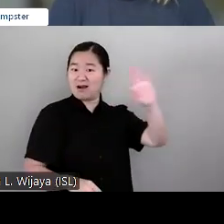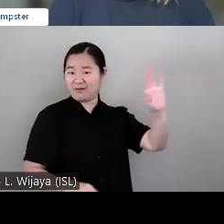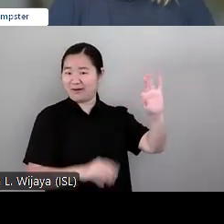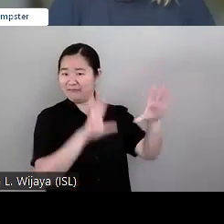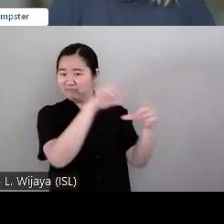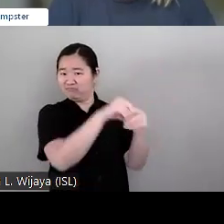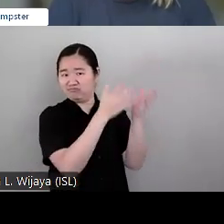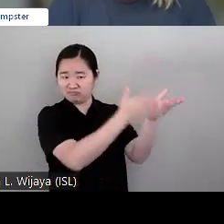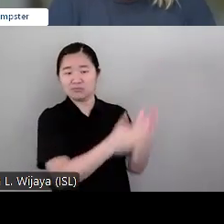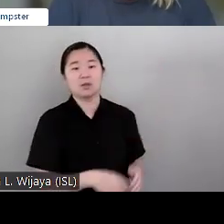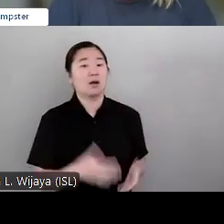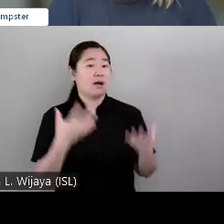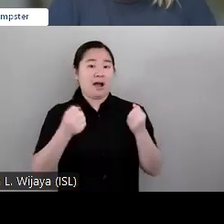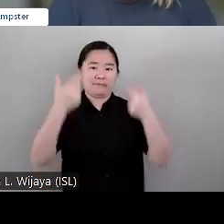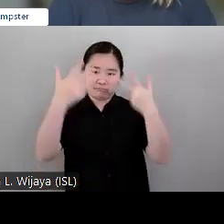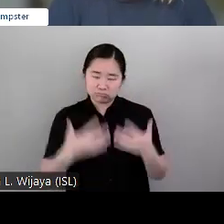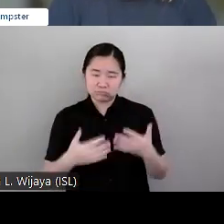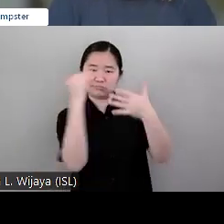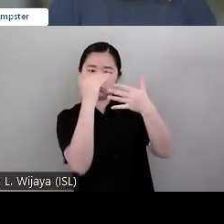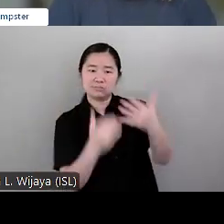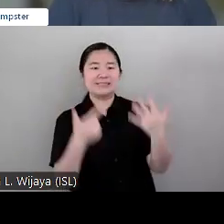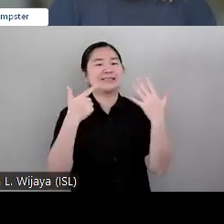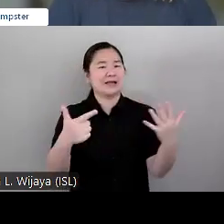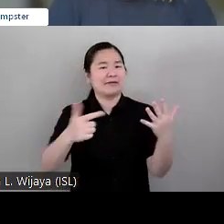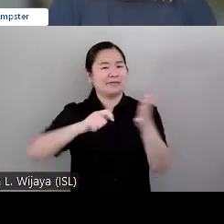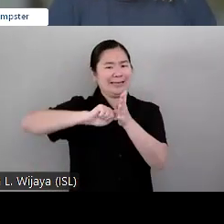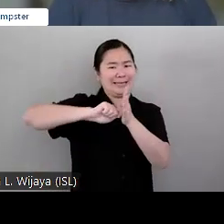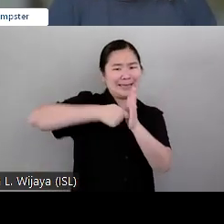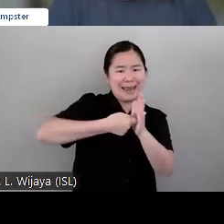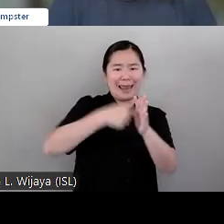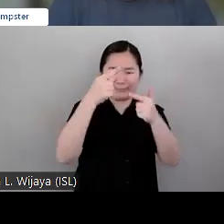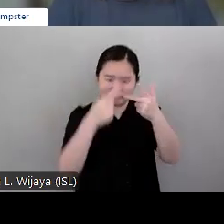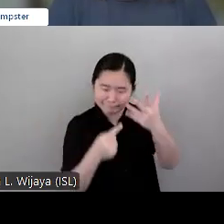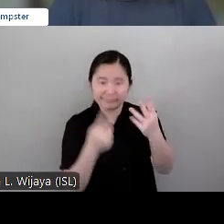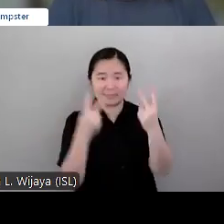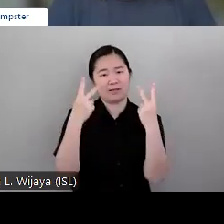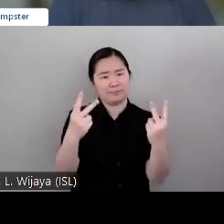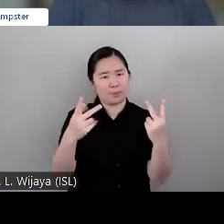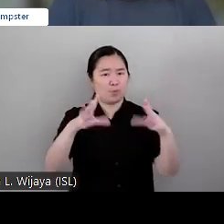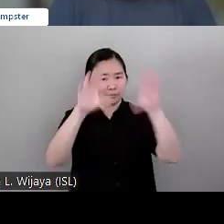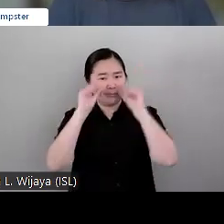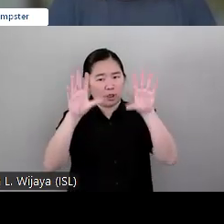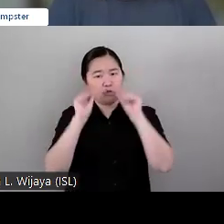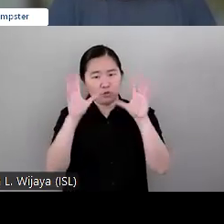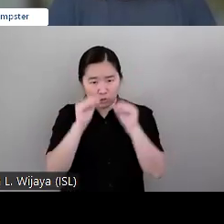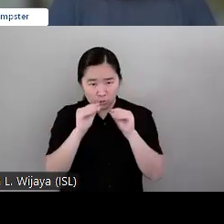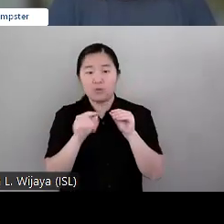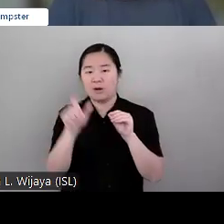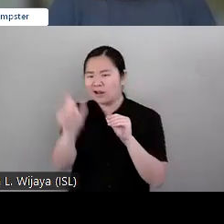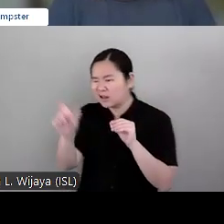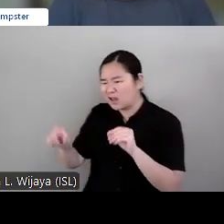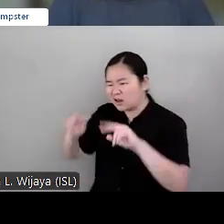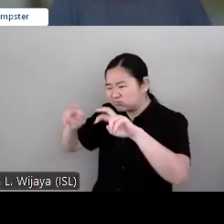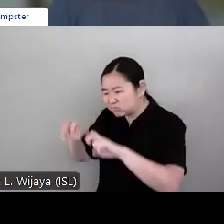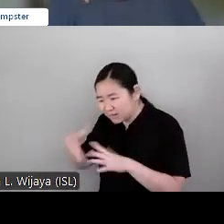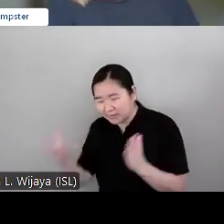refer to them as OPDs throughout this webinar, local government, and real-world implementation